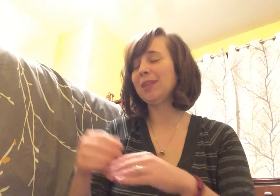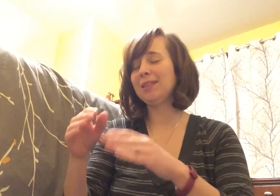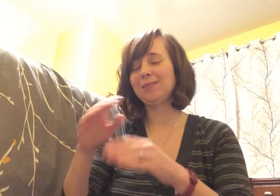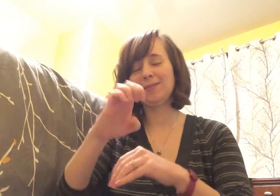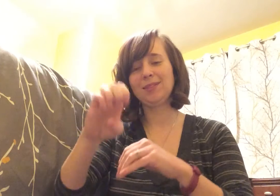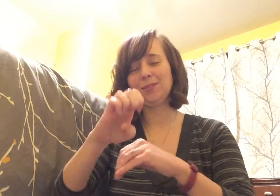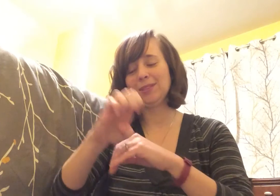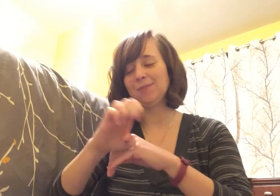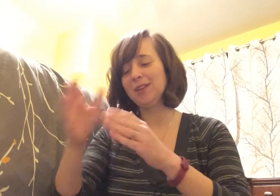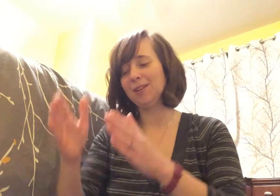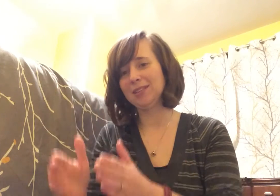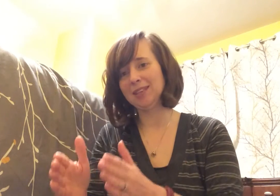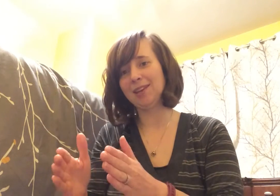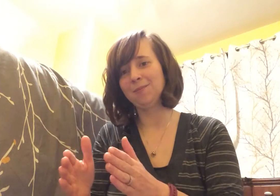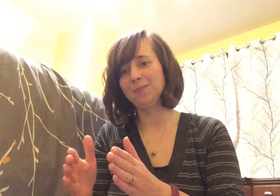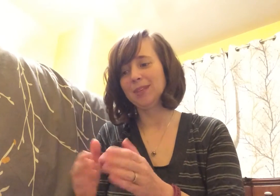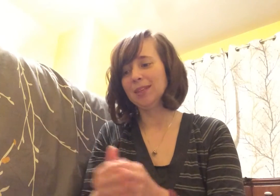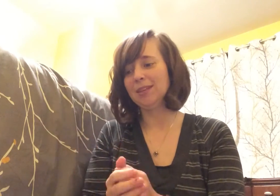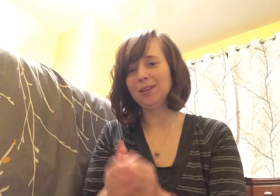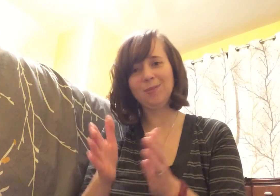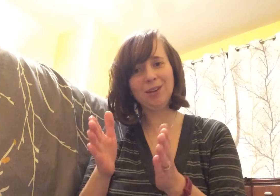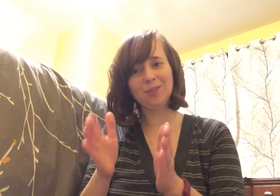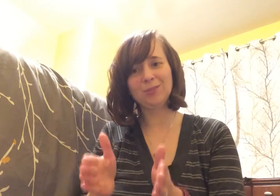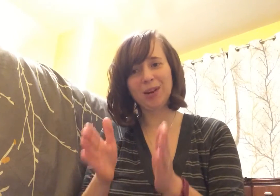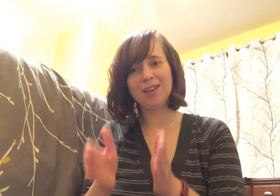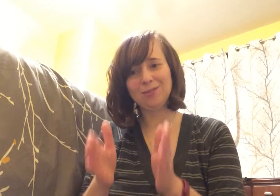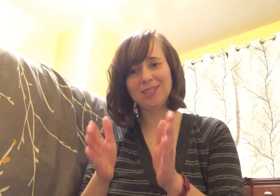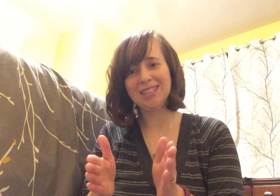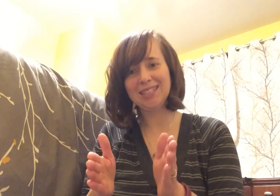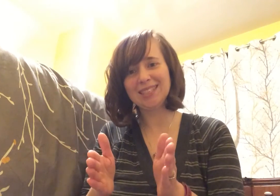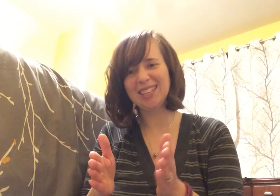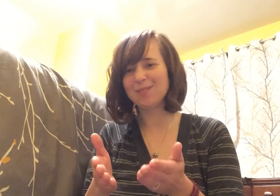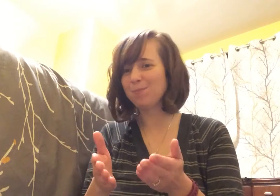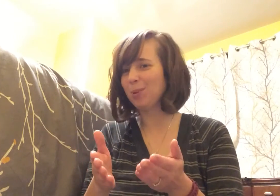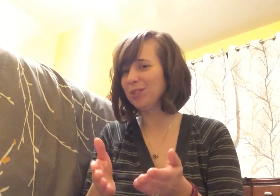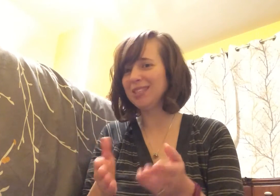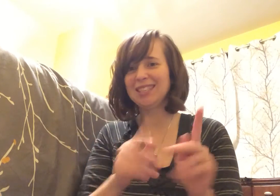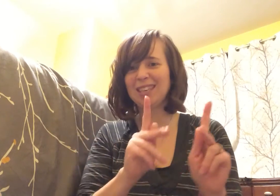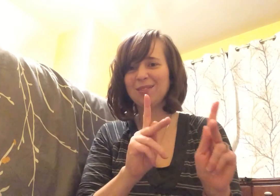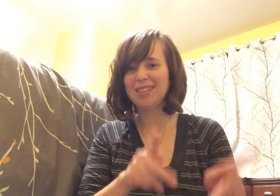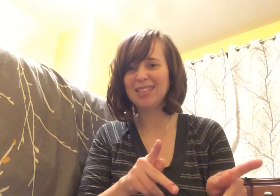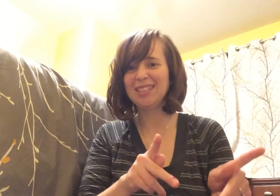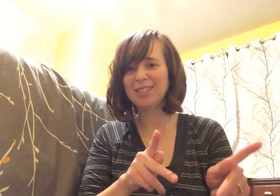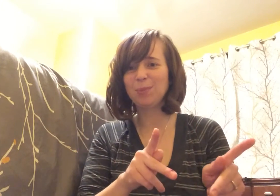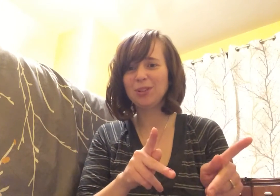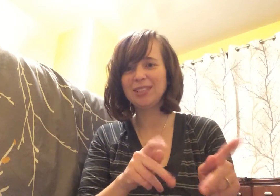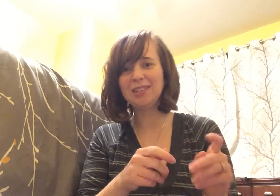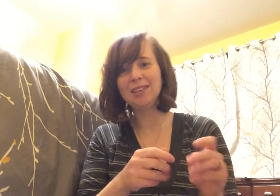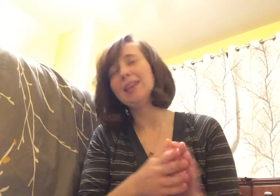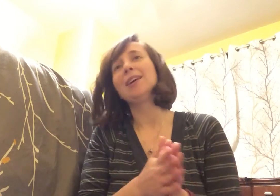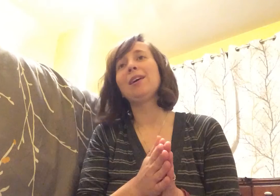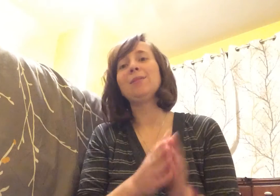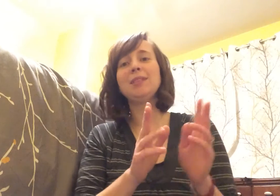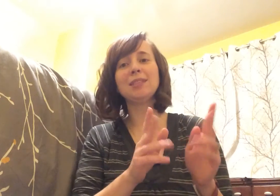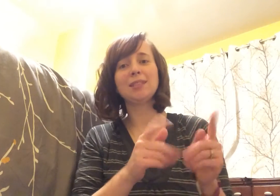And so it's fiance. Now you may notice why I use this as person instead of this as person. This is